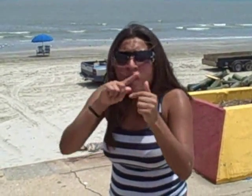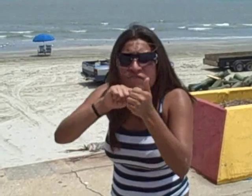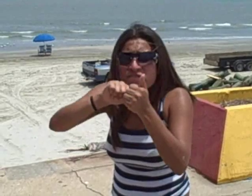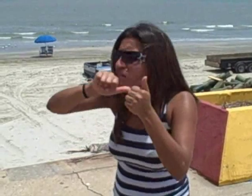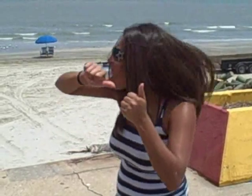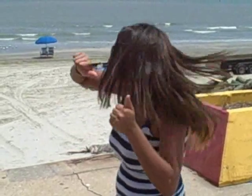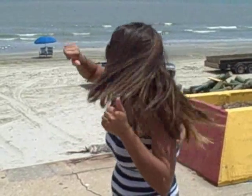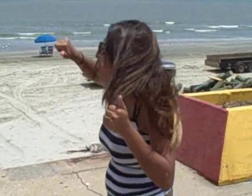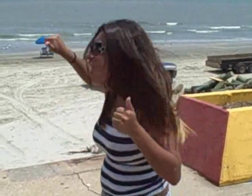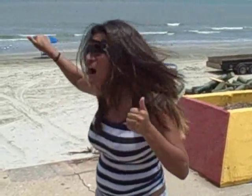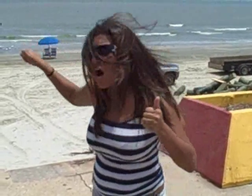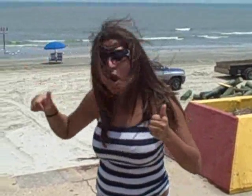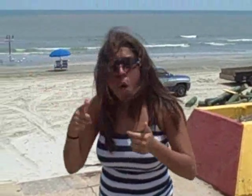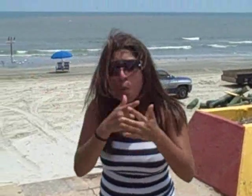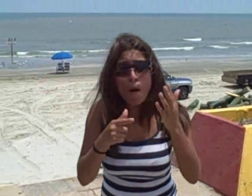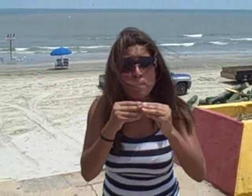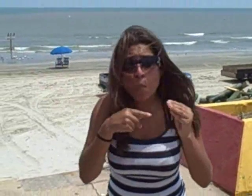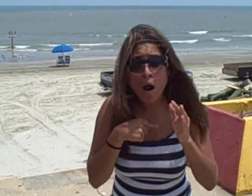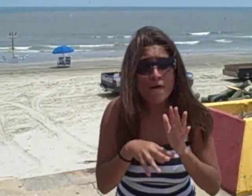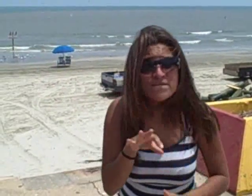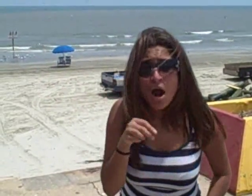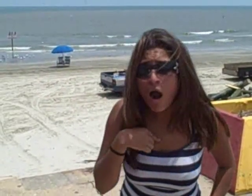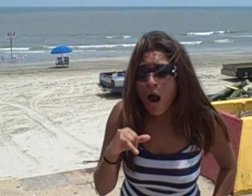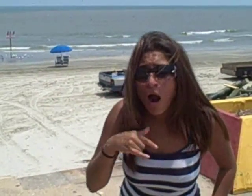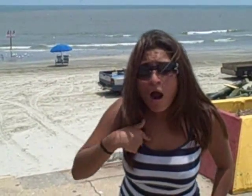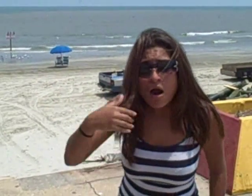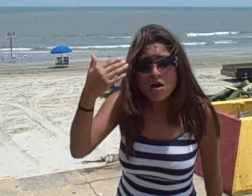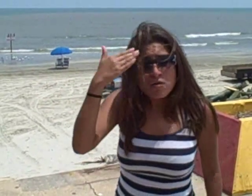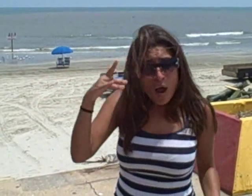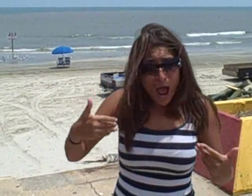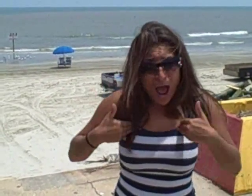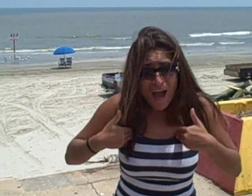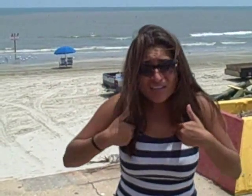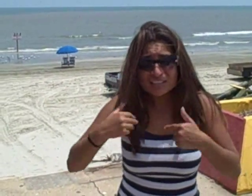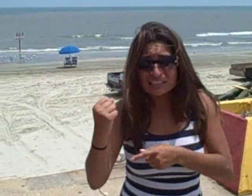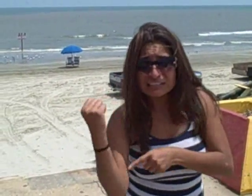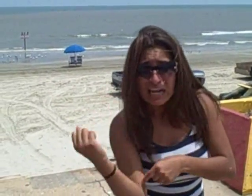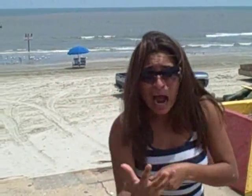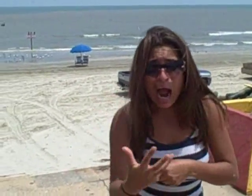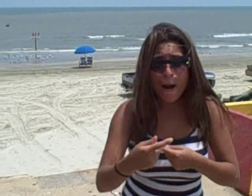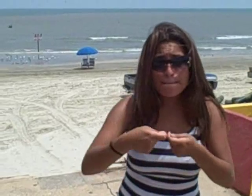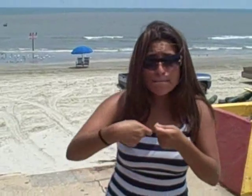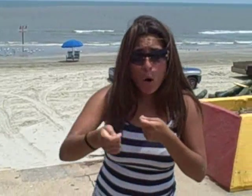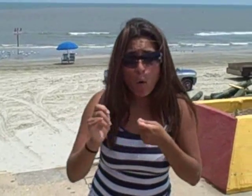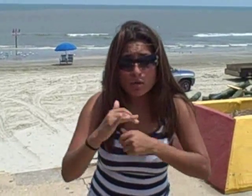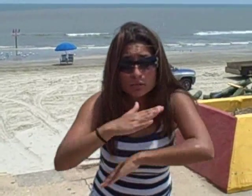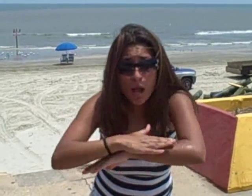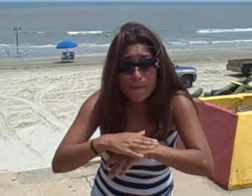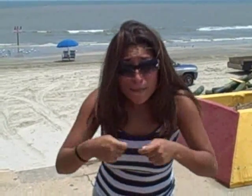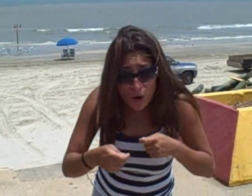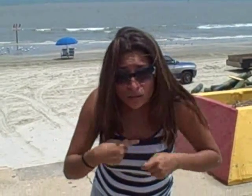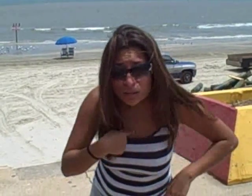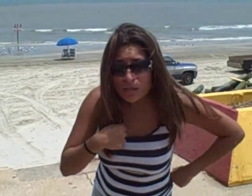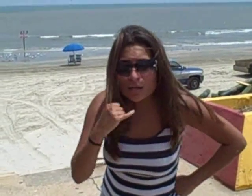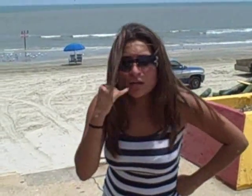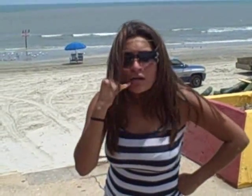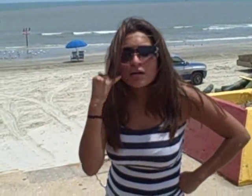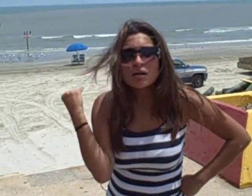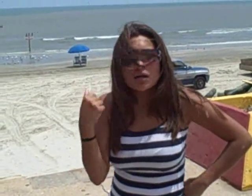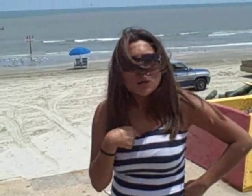And I know I'm living out of line But with a blazing smile I'm dying